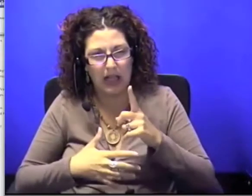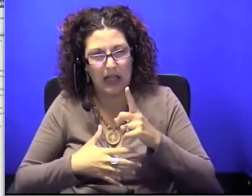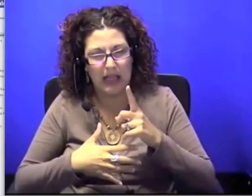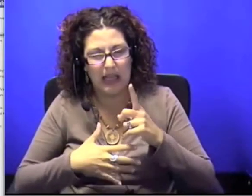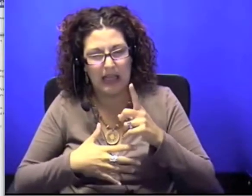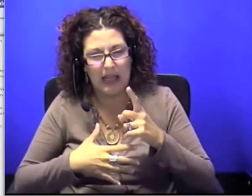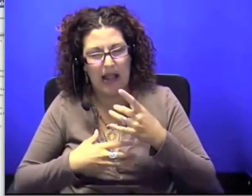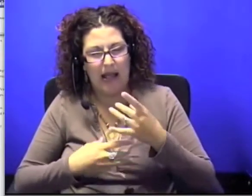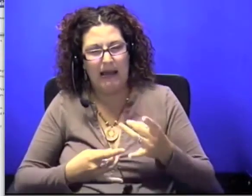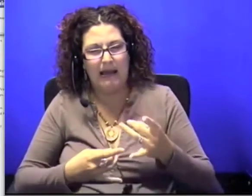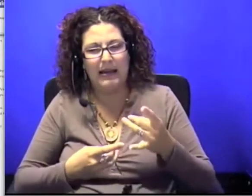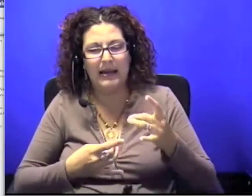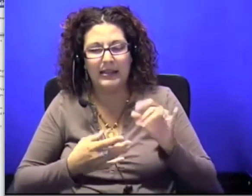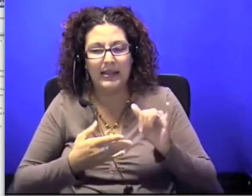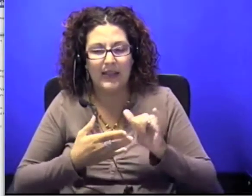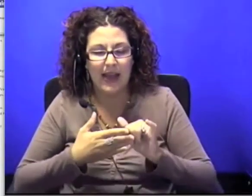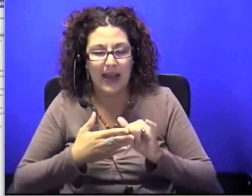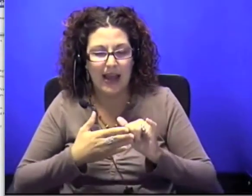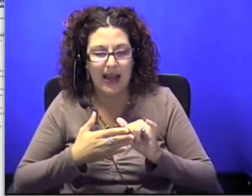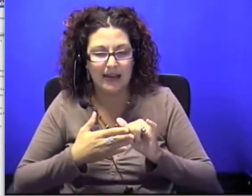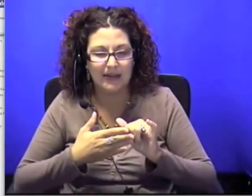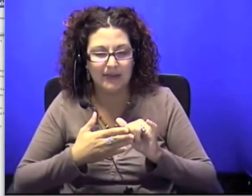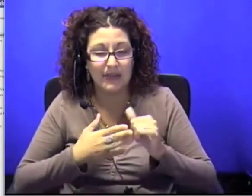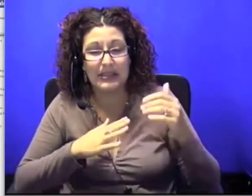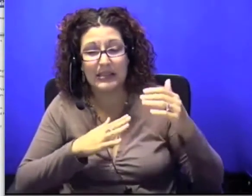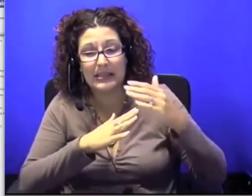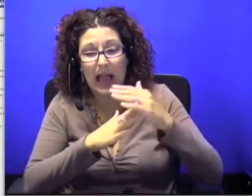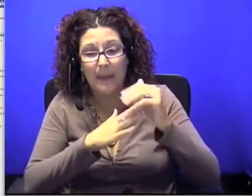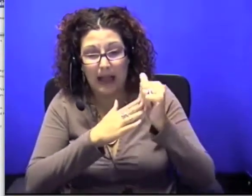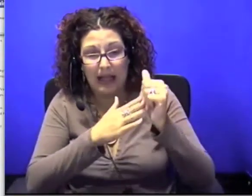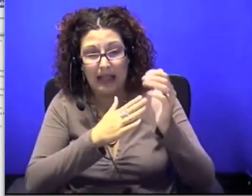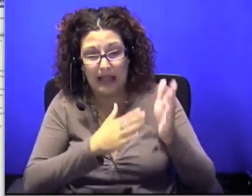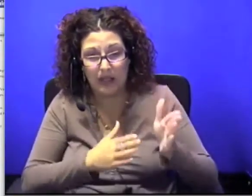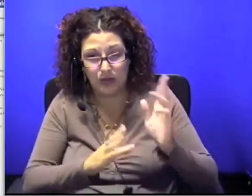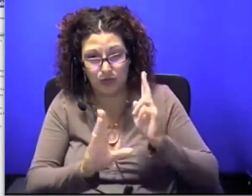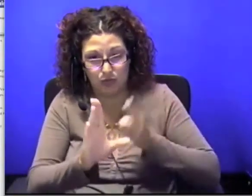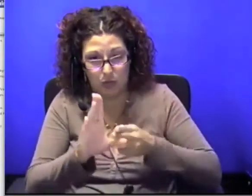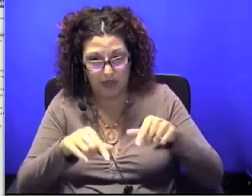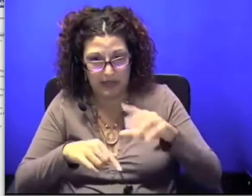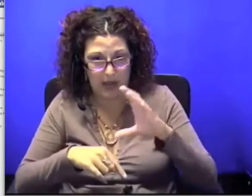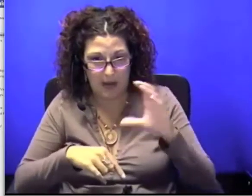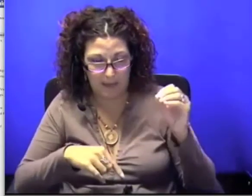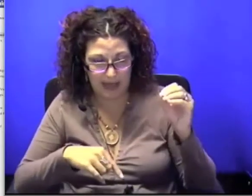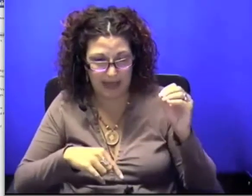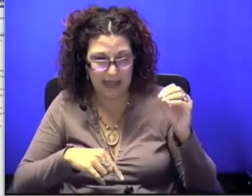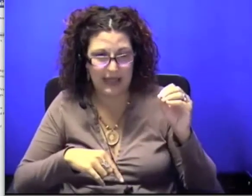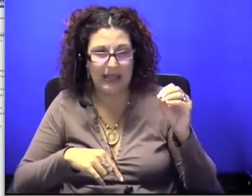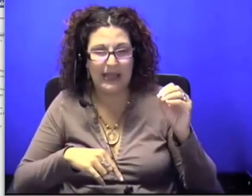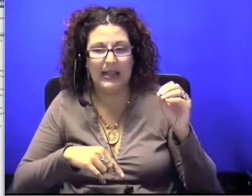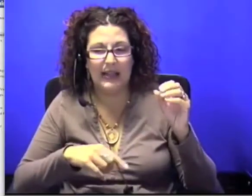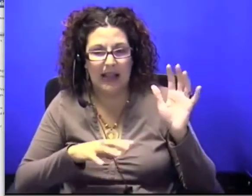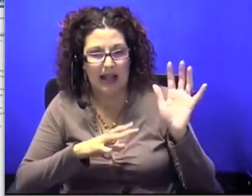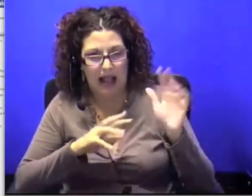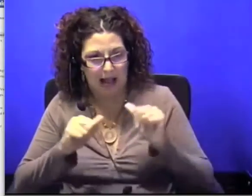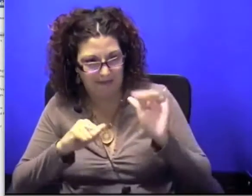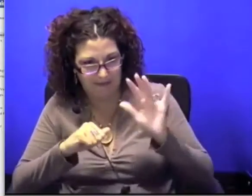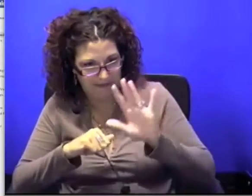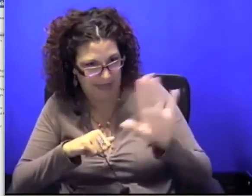attracted me was the fact that top leaders have come into this company to start it. They left